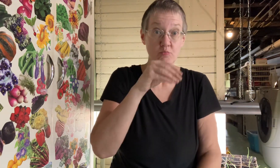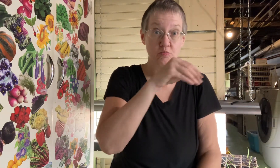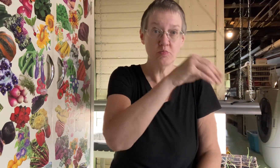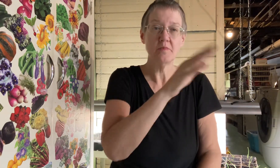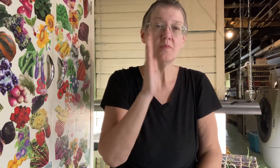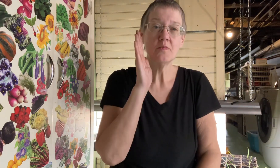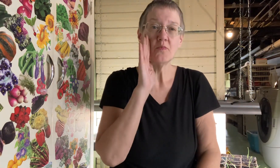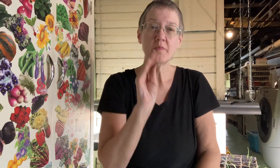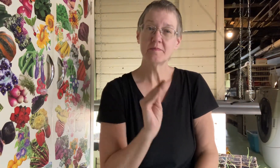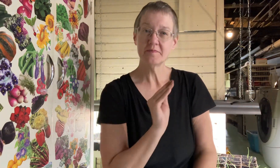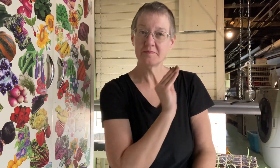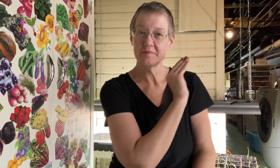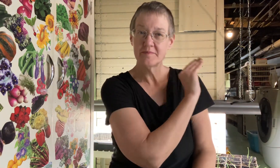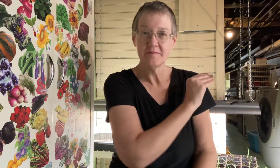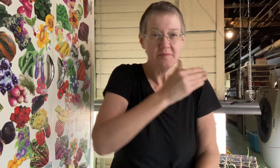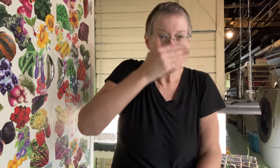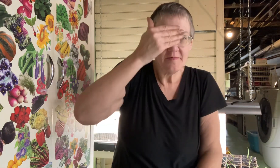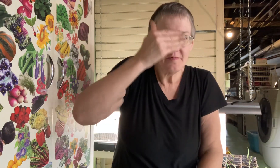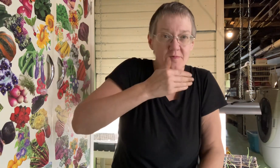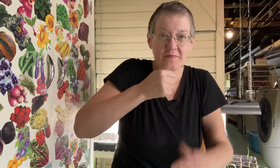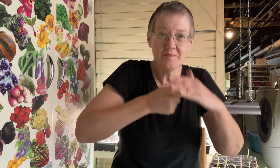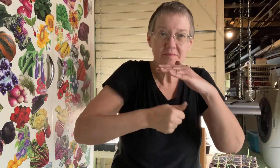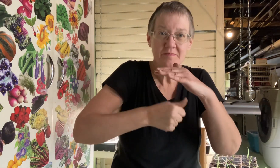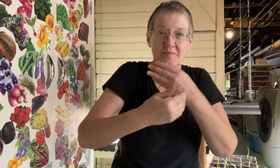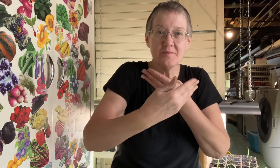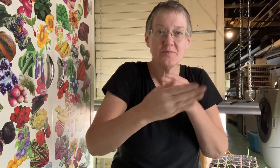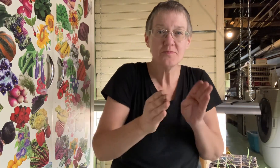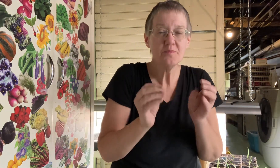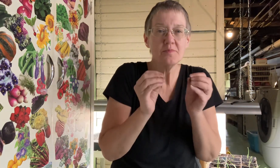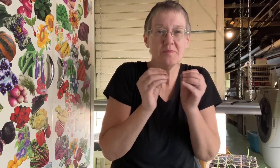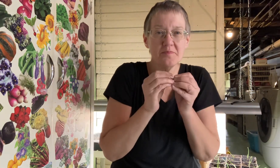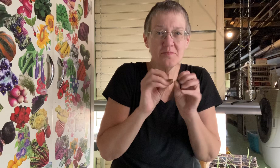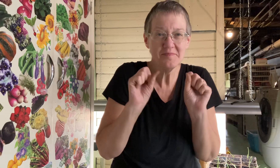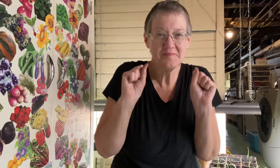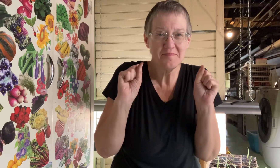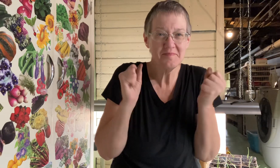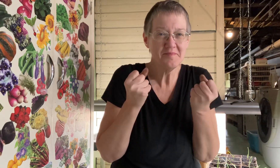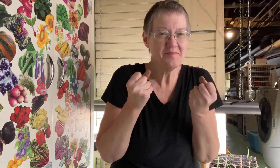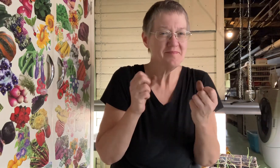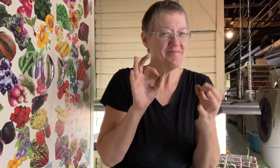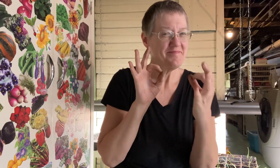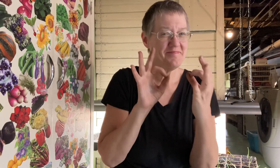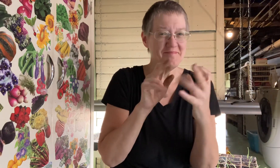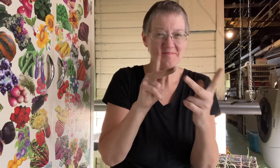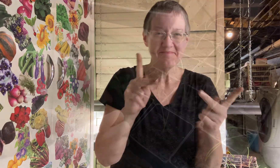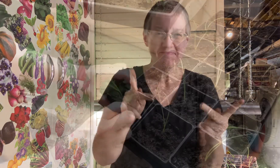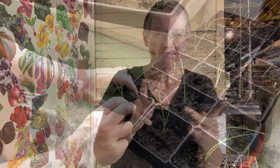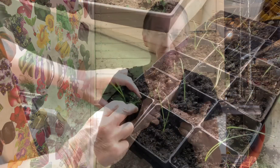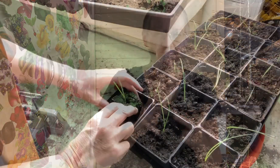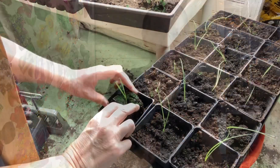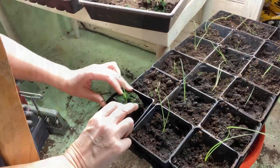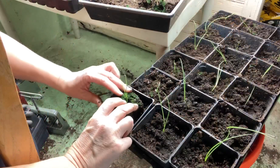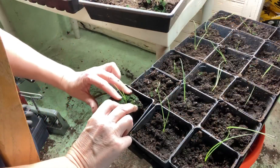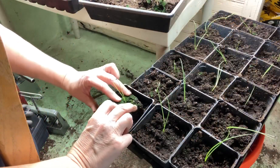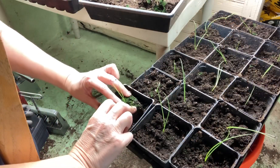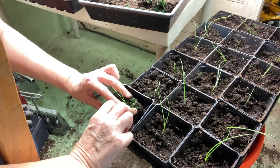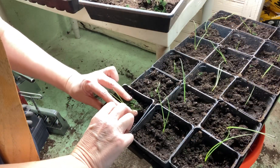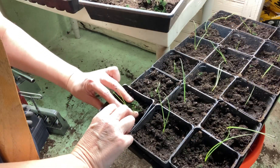75 degrees. So after I get them all potted up, I'm going to move them to the front room of the basement where it's colder. It's going to